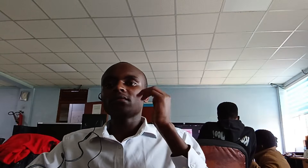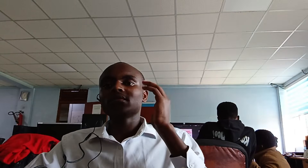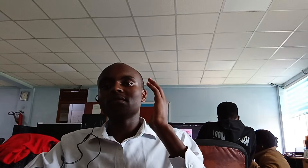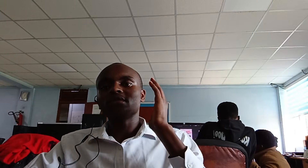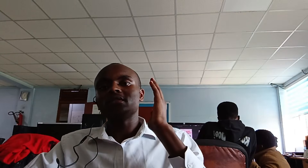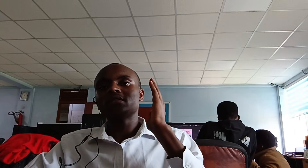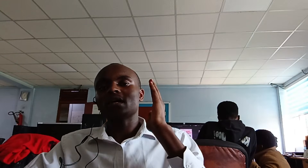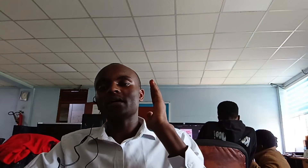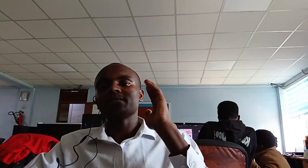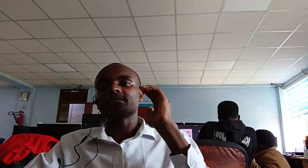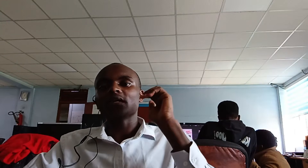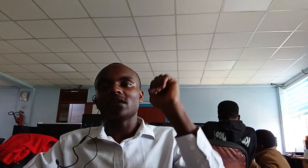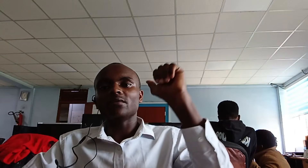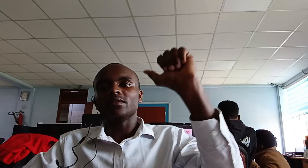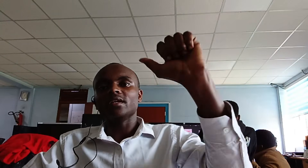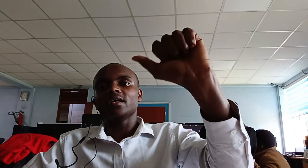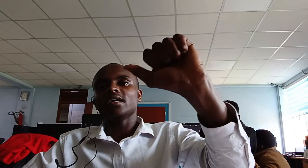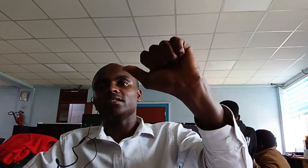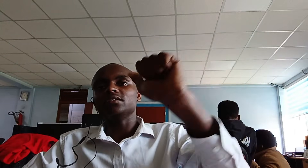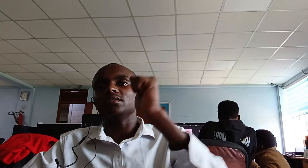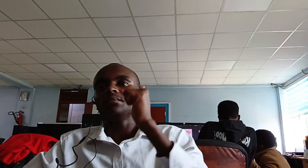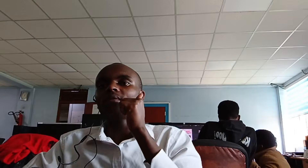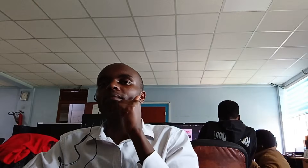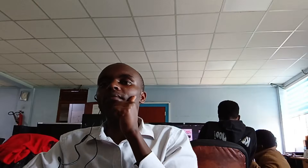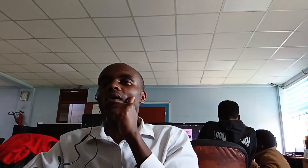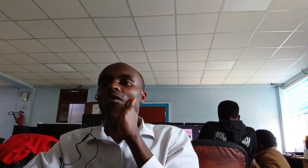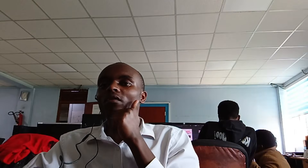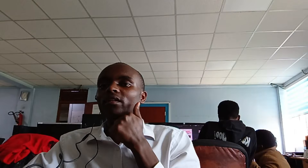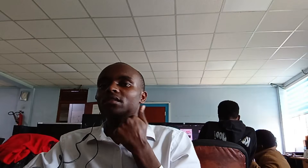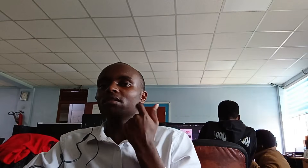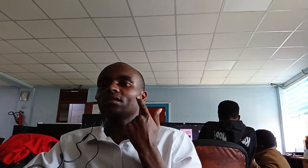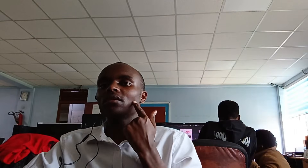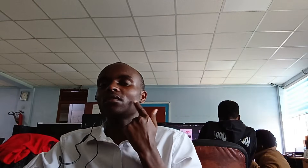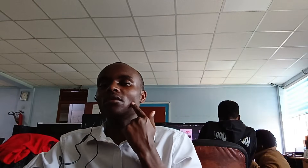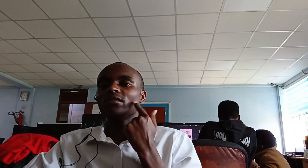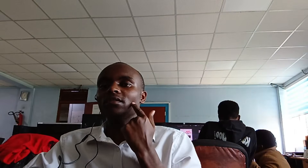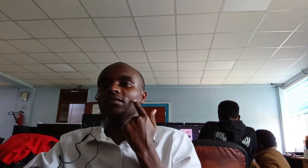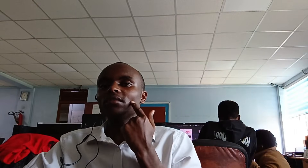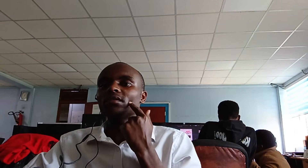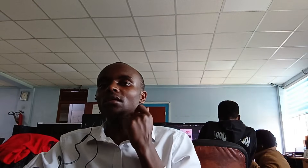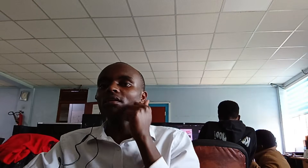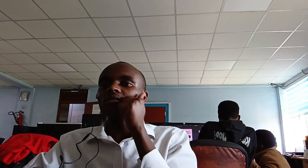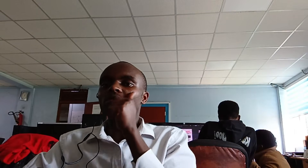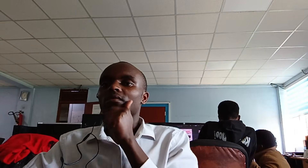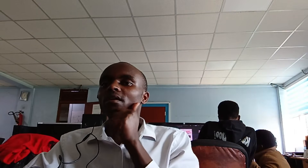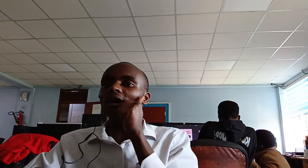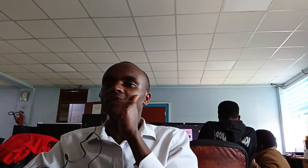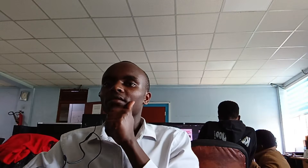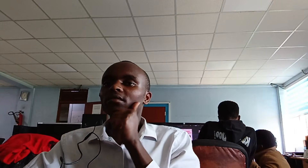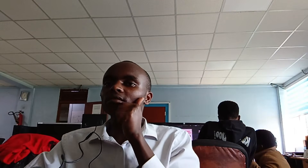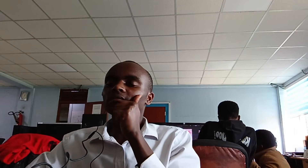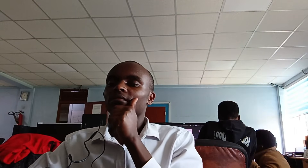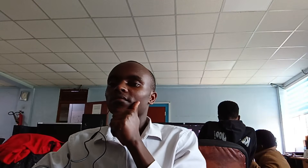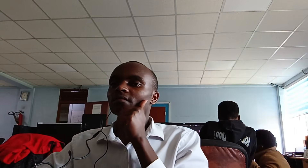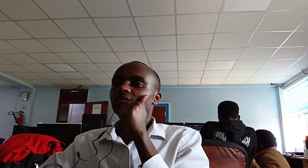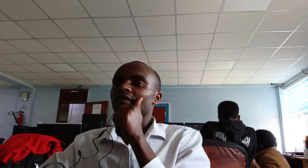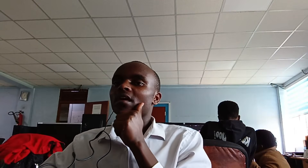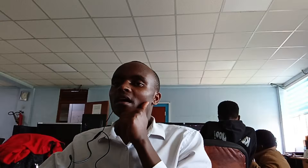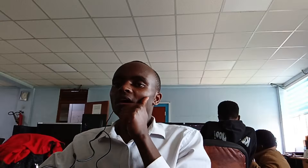is with a hand shape on the cheek, on the cheek. So aunt,